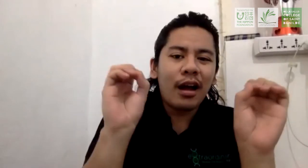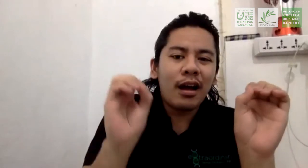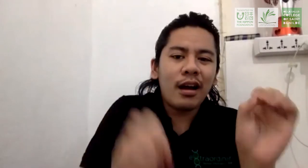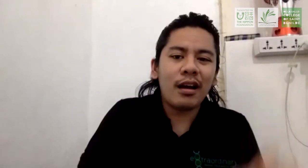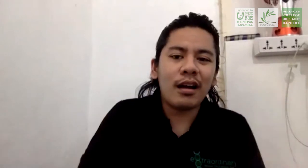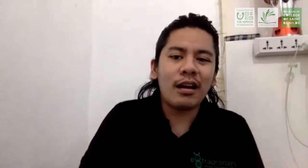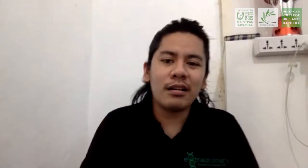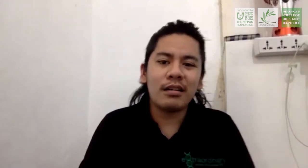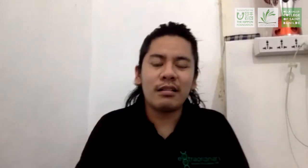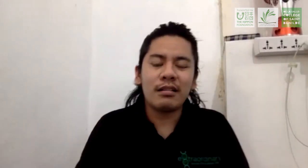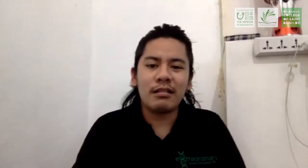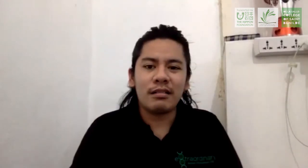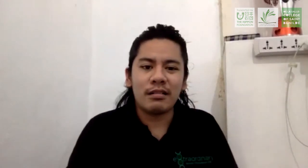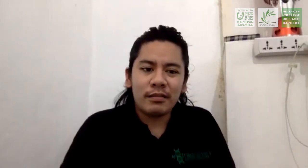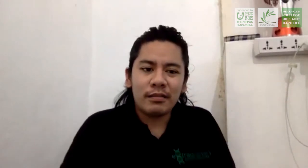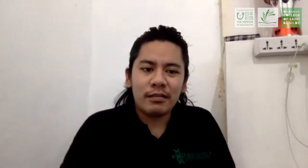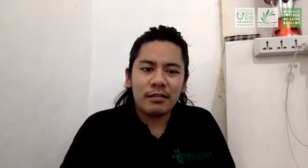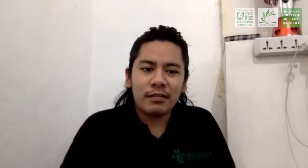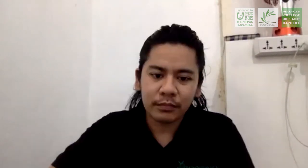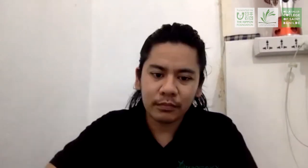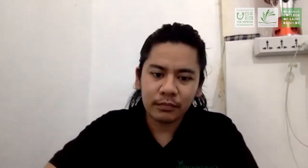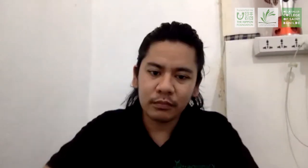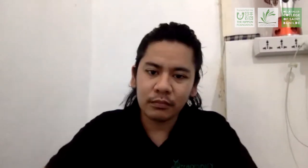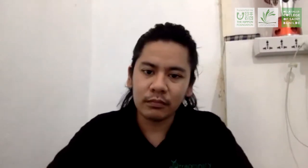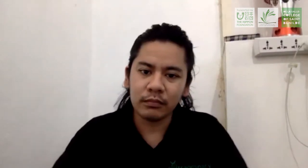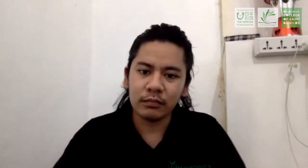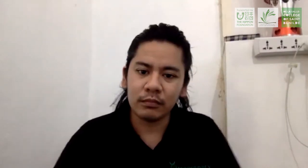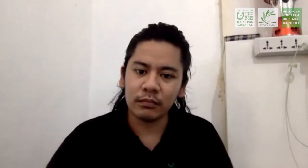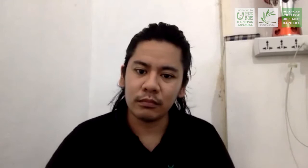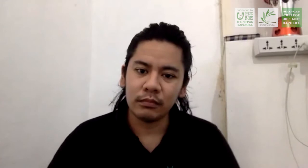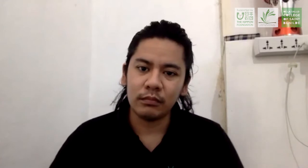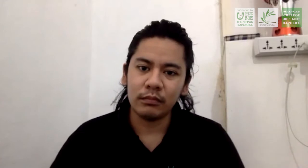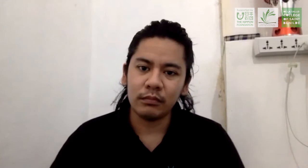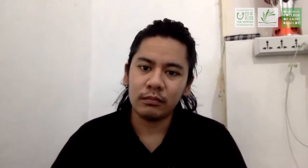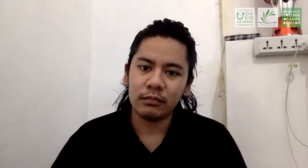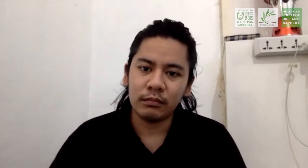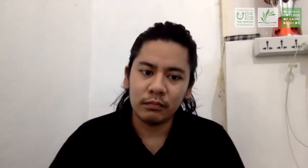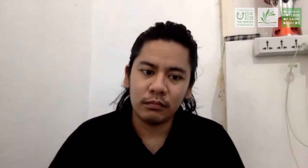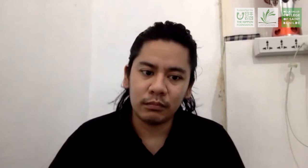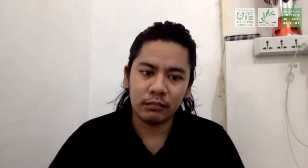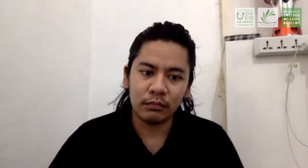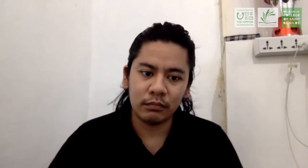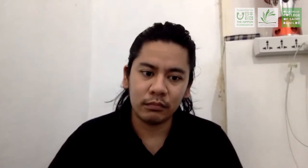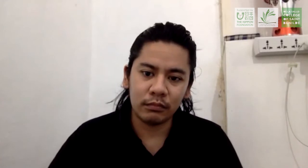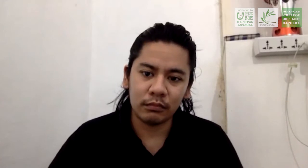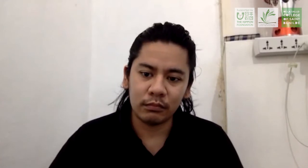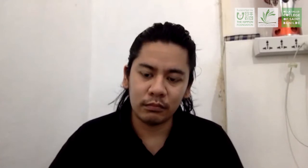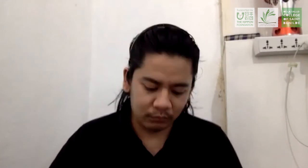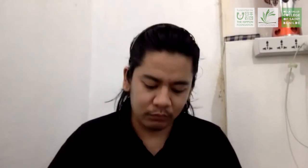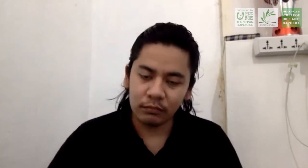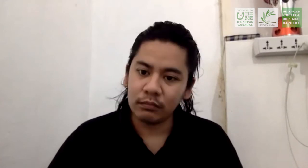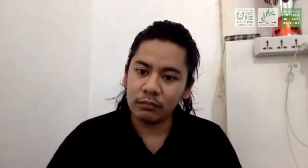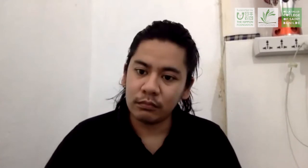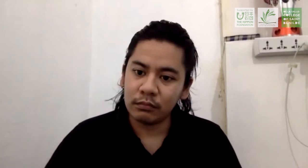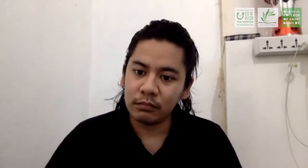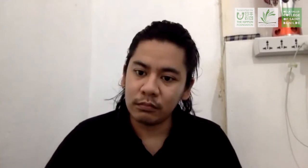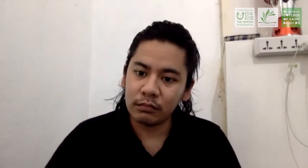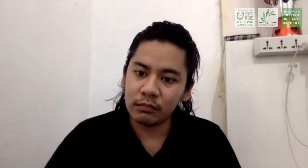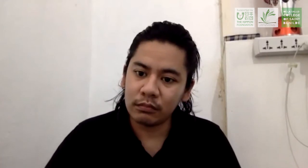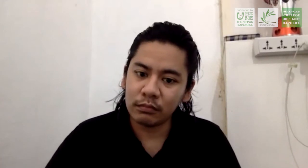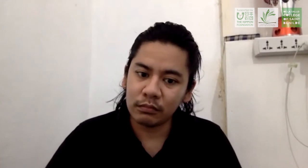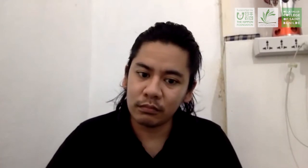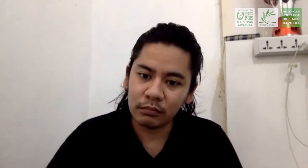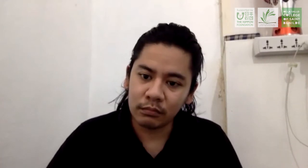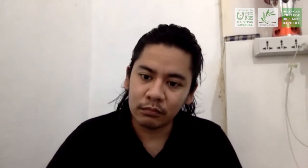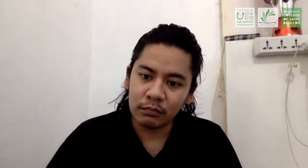it's different because like when you eat, you don't really use right. But when you want to confirm something, you